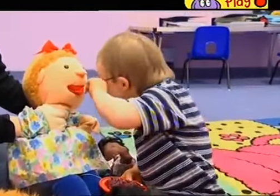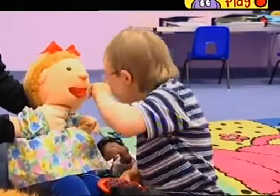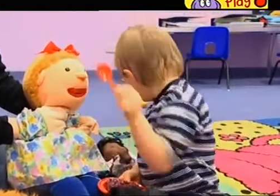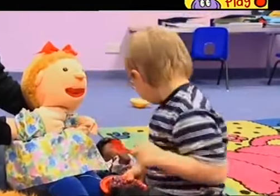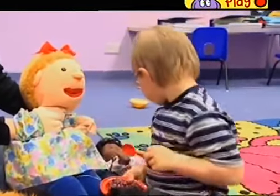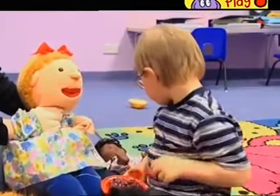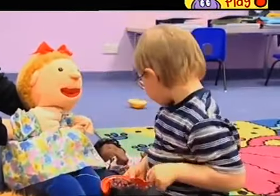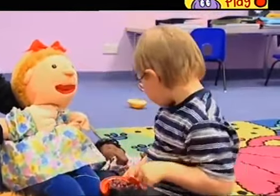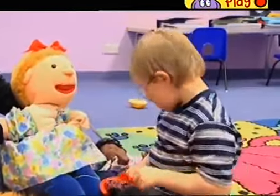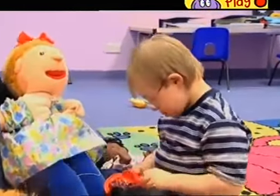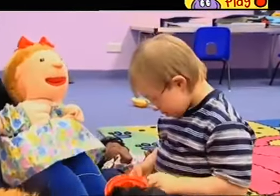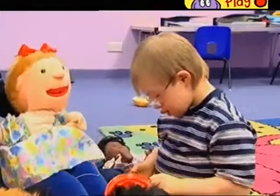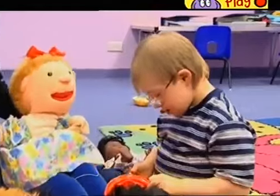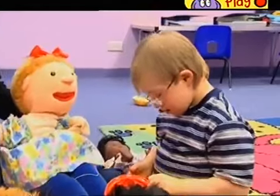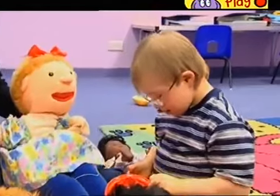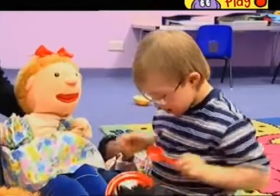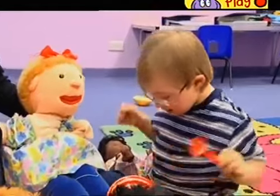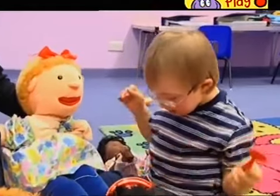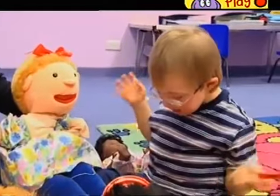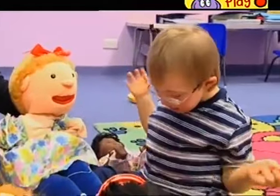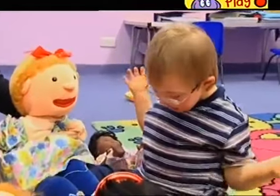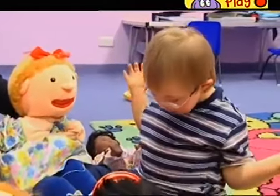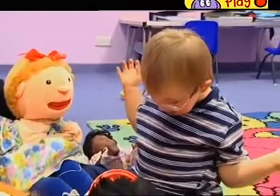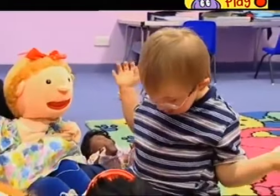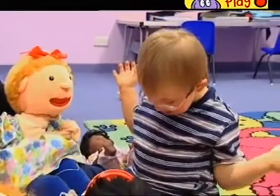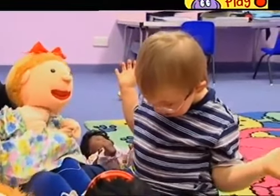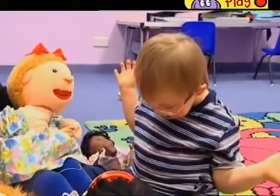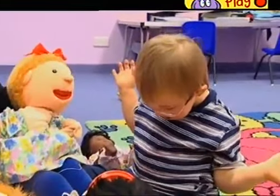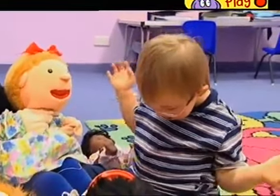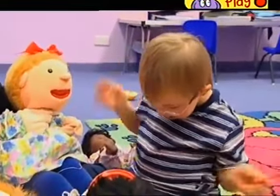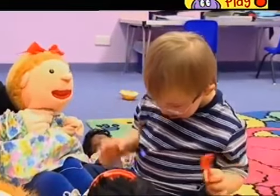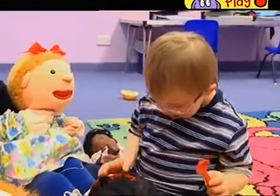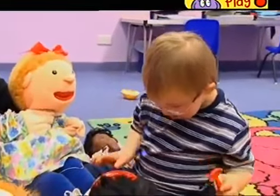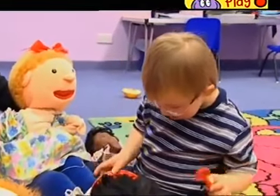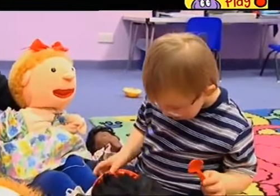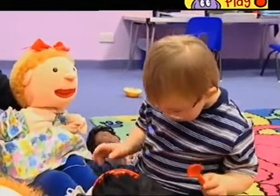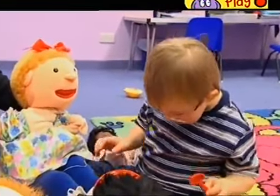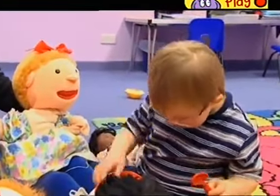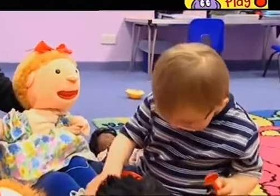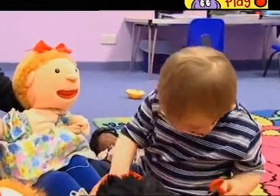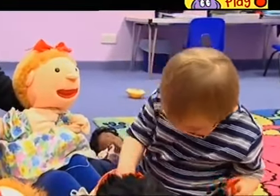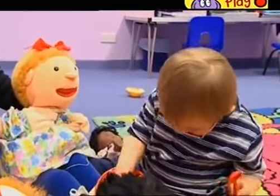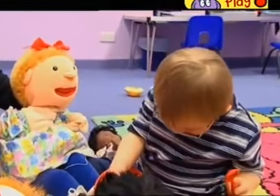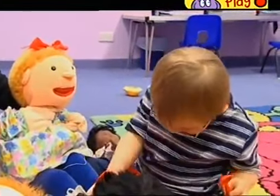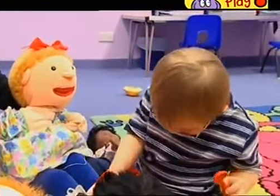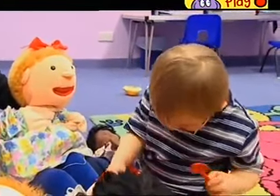And now John's feeding the doll. See? More? Can she have some more, please? No.